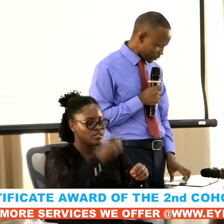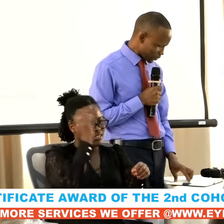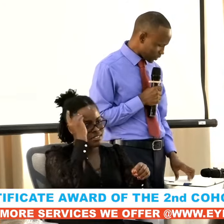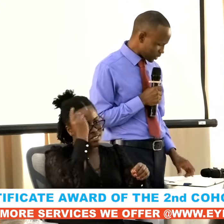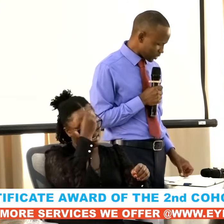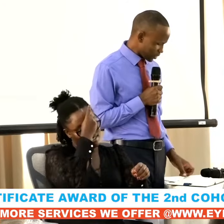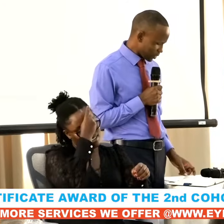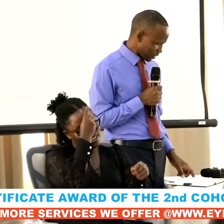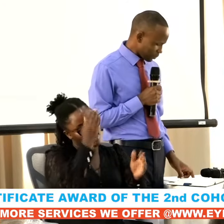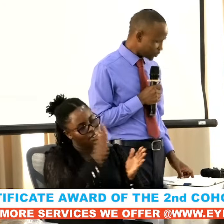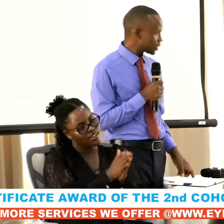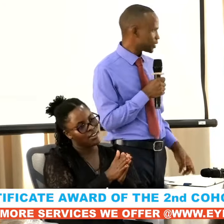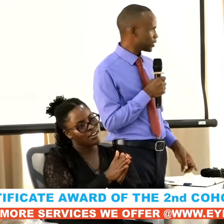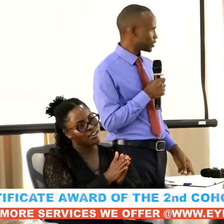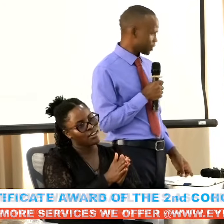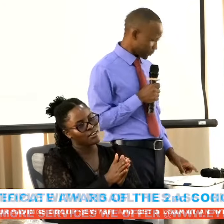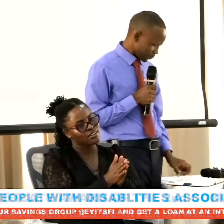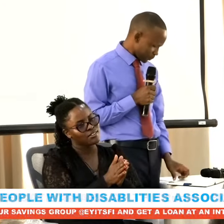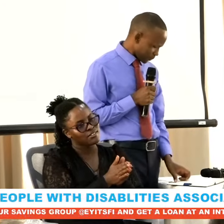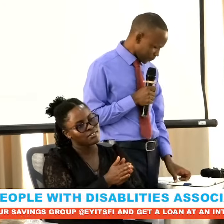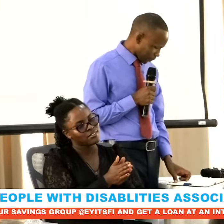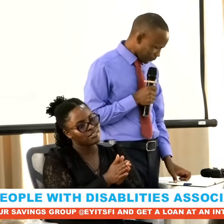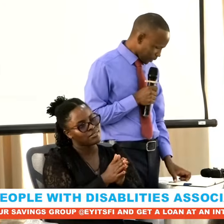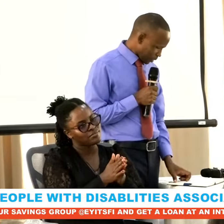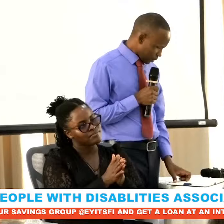we really appreciate.